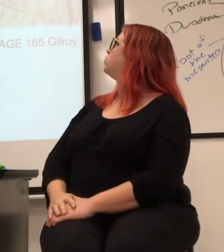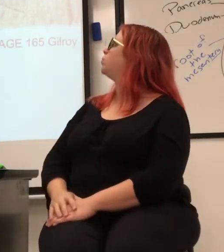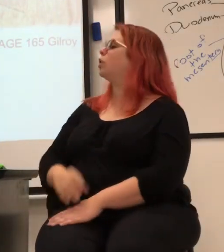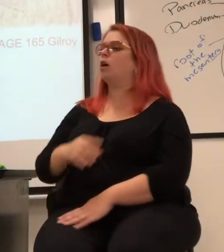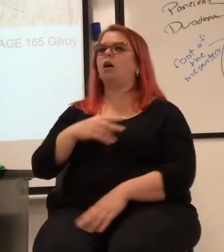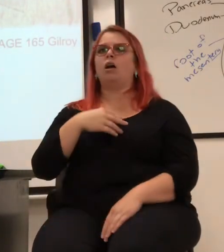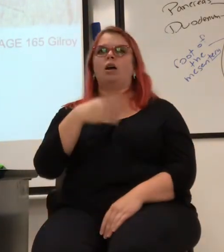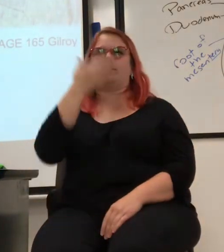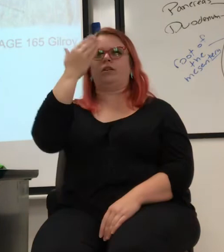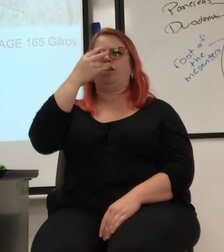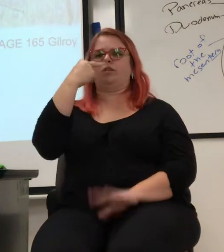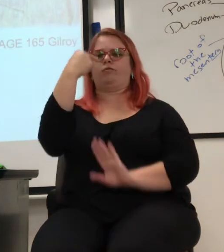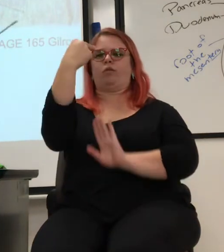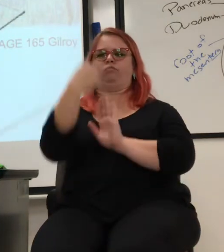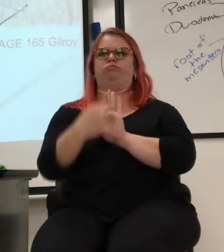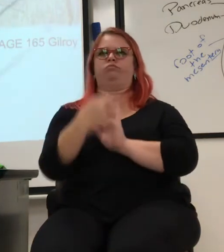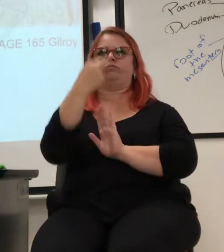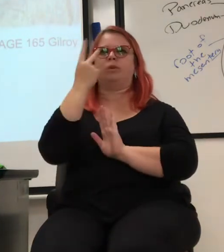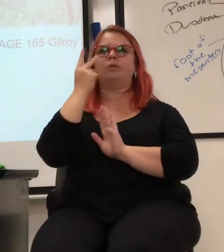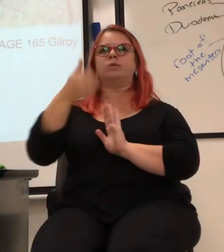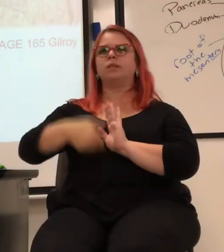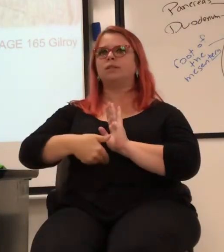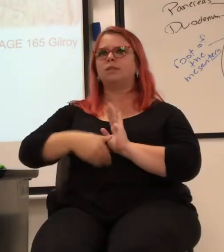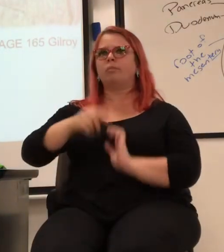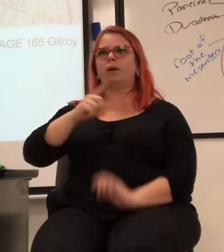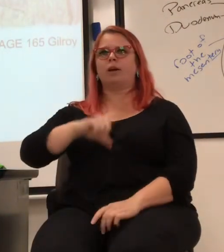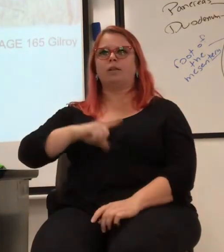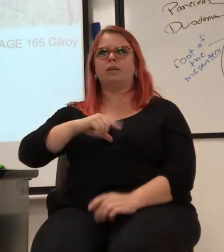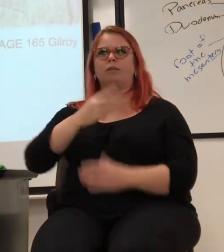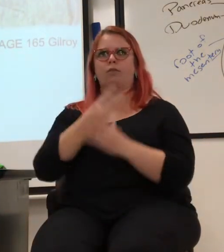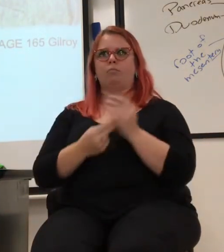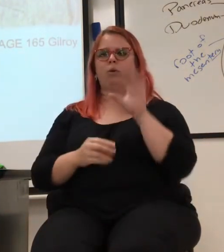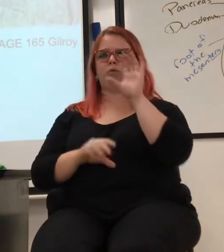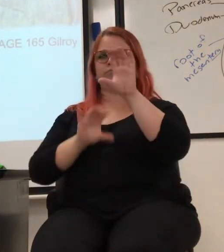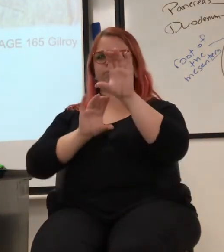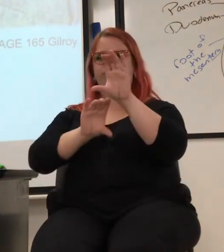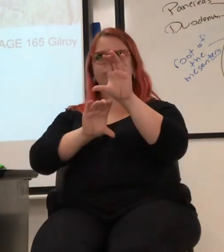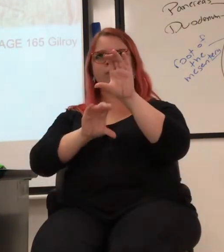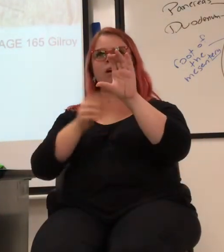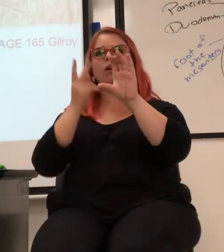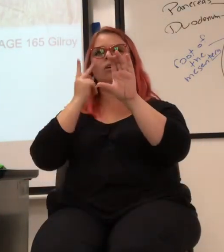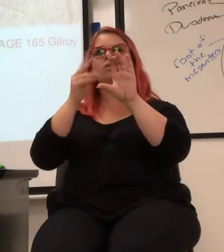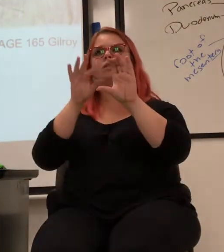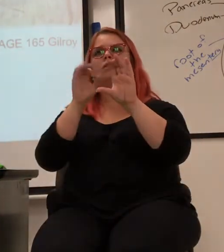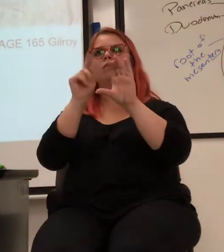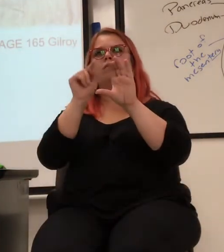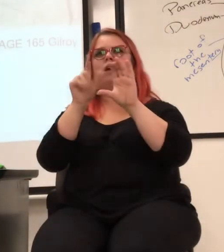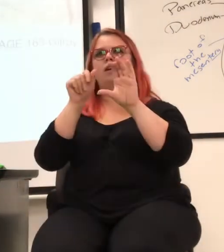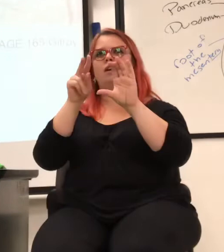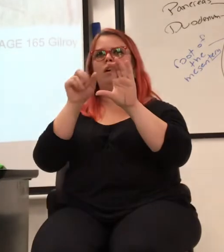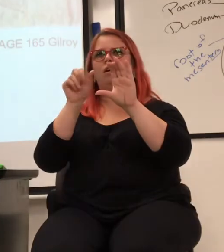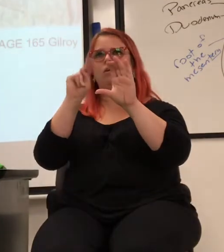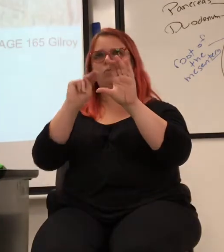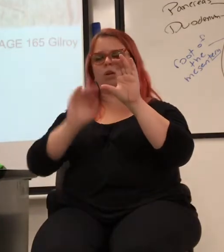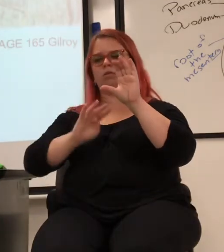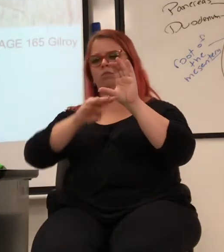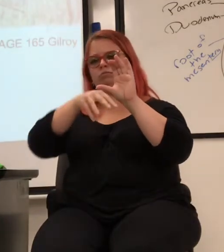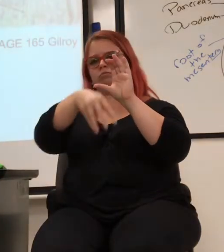view. We see the stomach and liver in full view. Stomach, liver. We see the fat apron hanging off the greater curvature of the